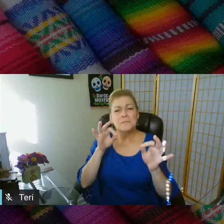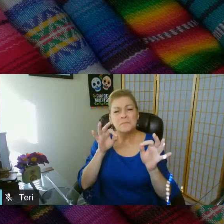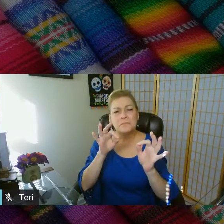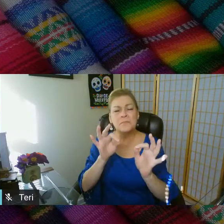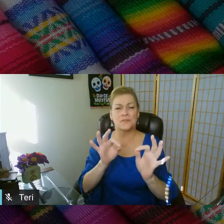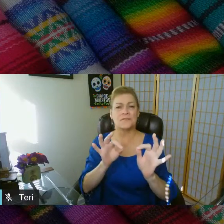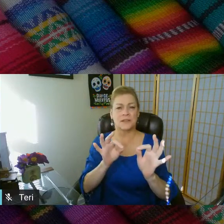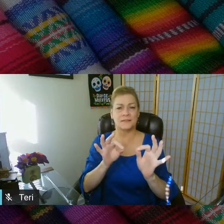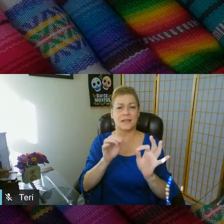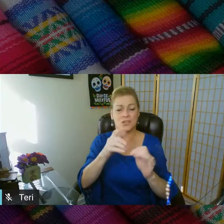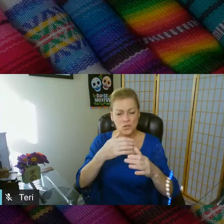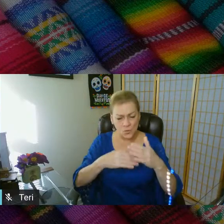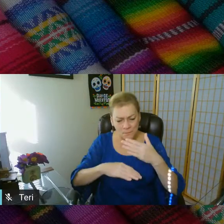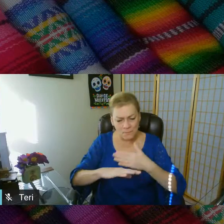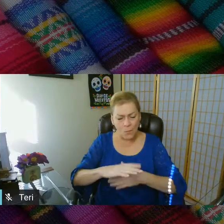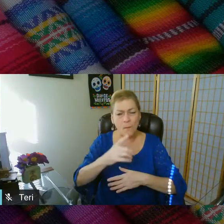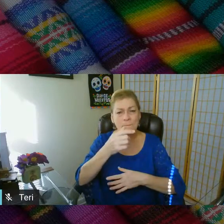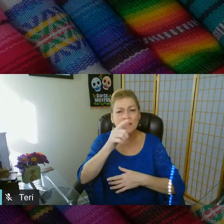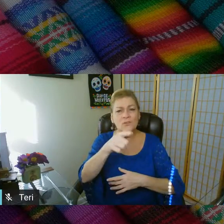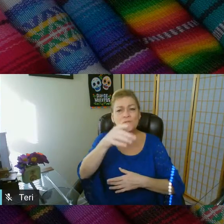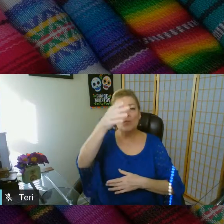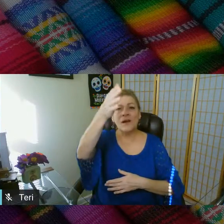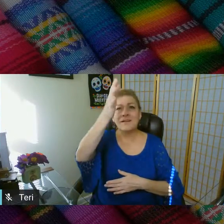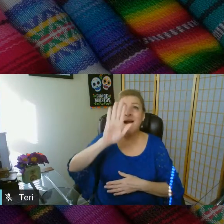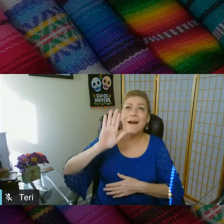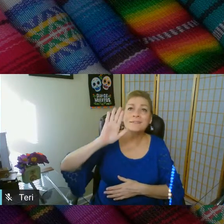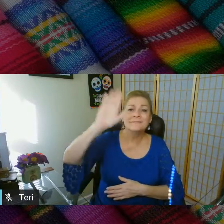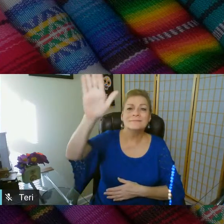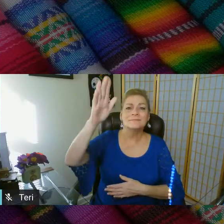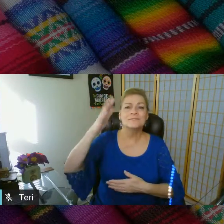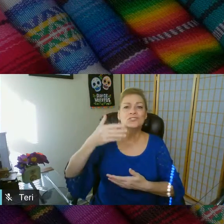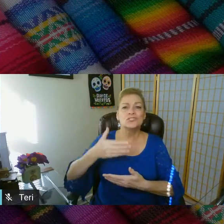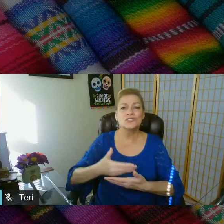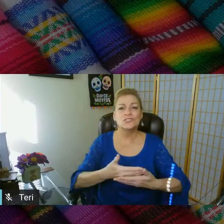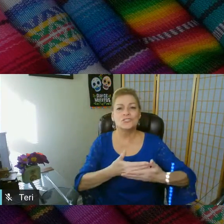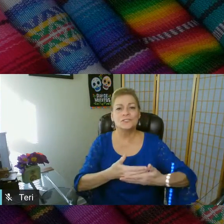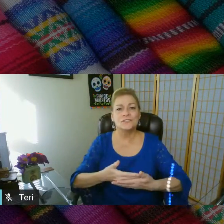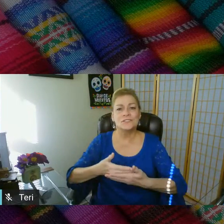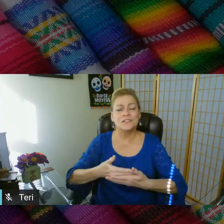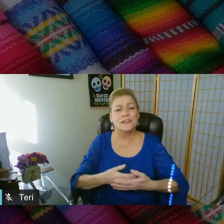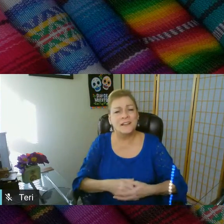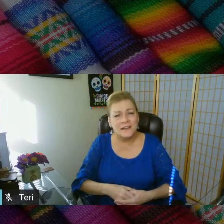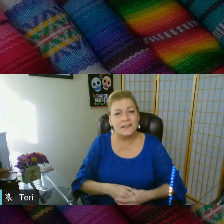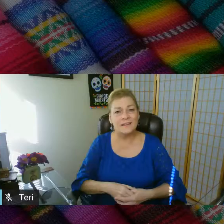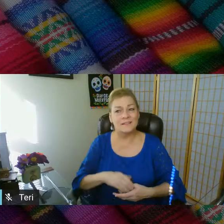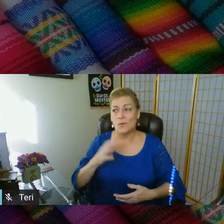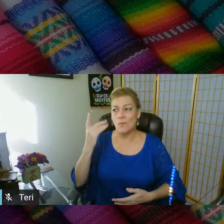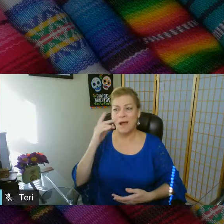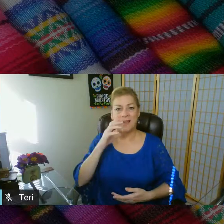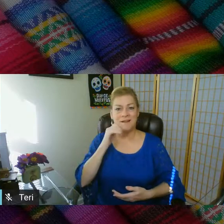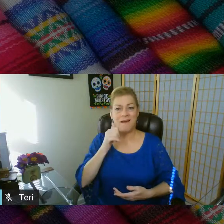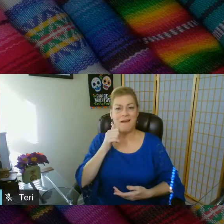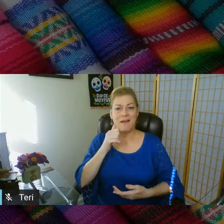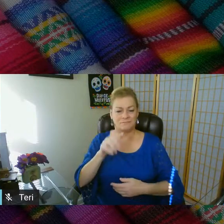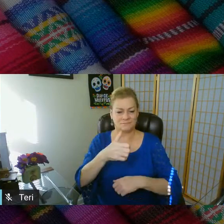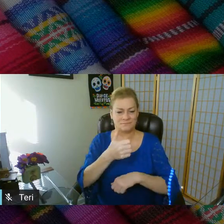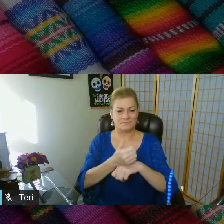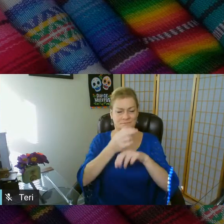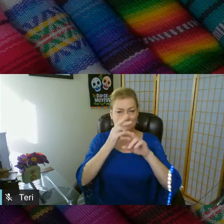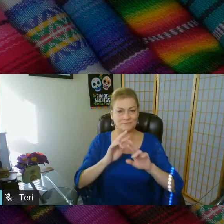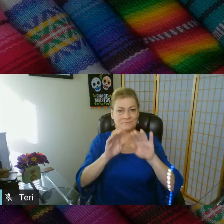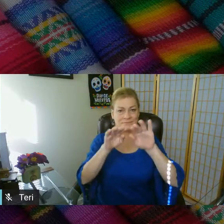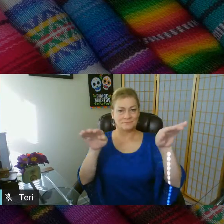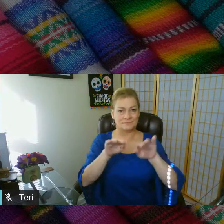to be all that you were created to be. So why wouldn't you do that? And it can